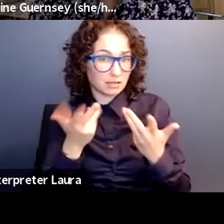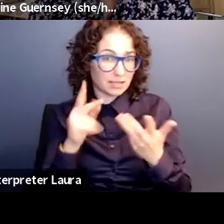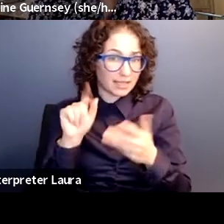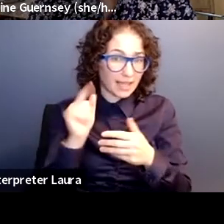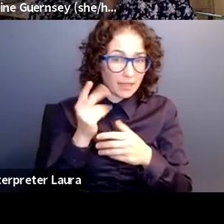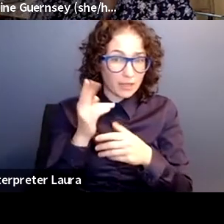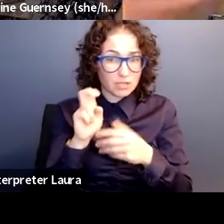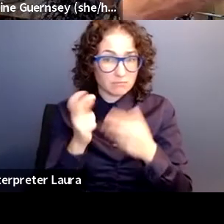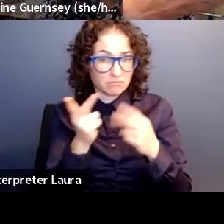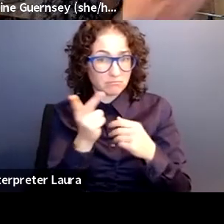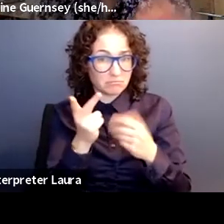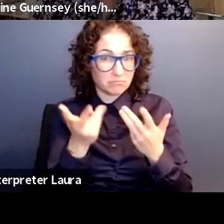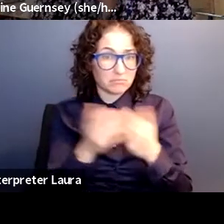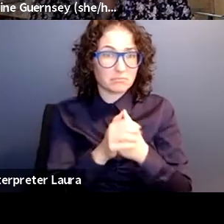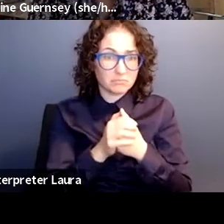could.